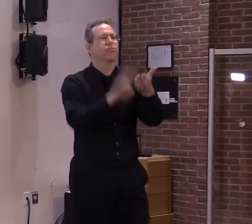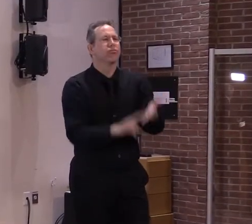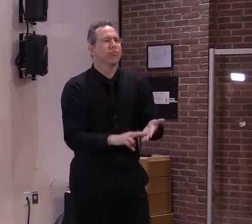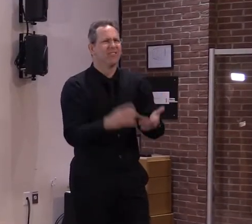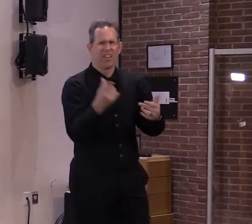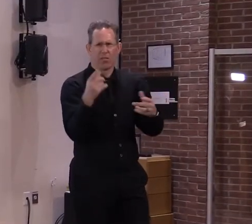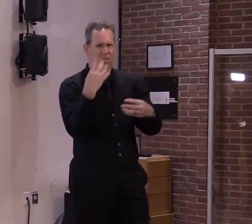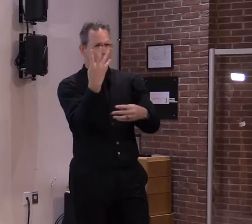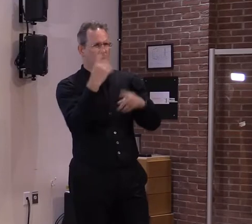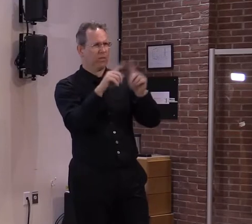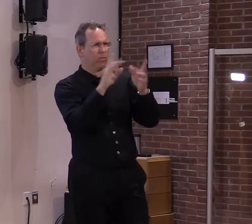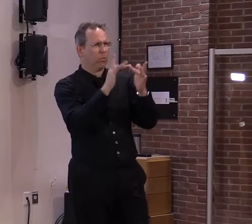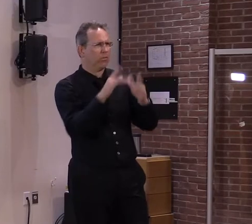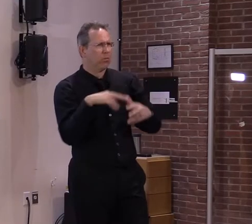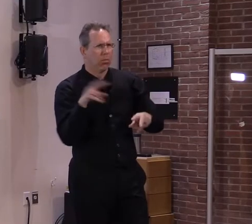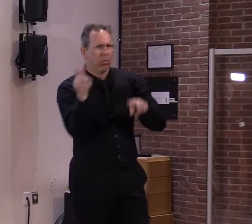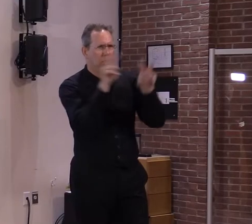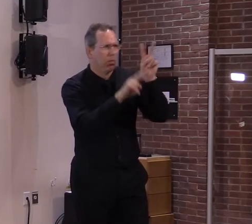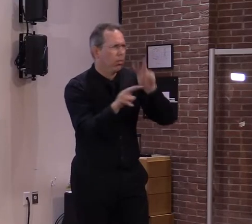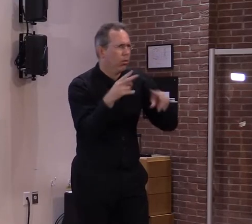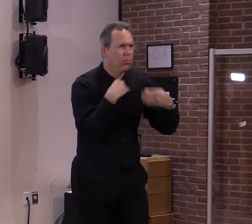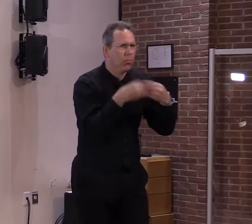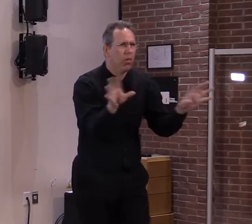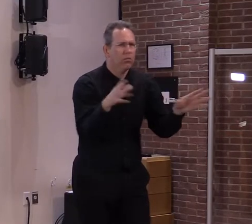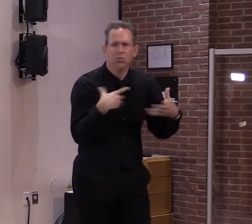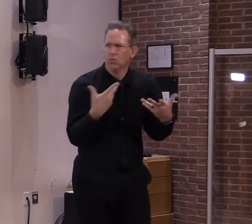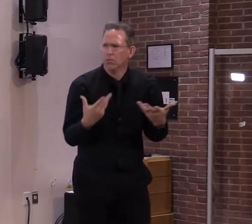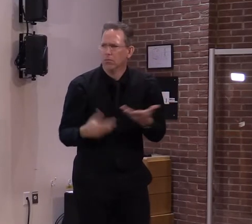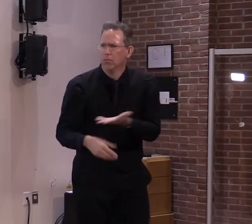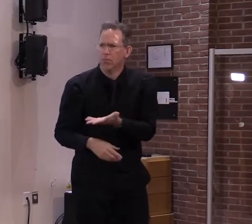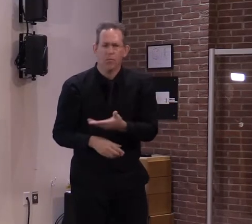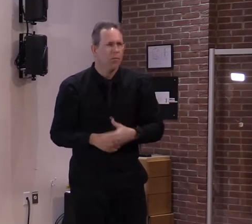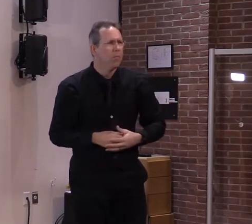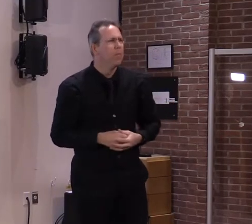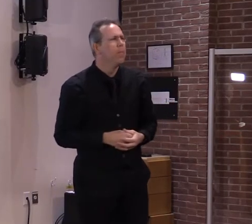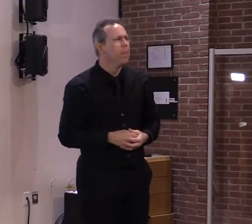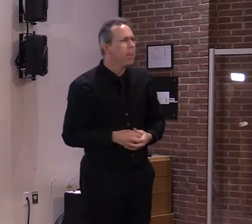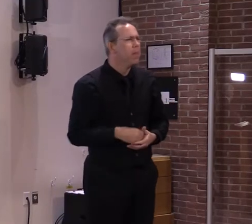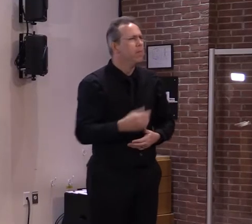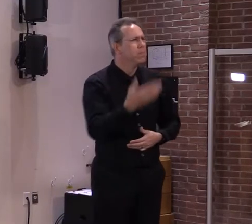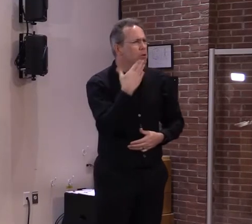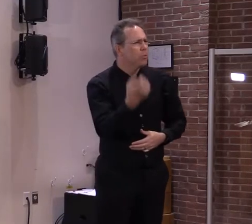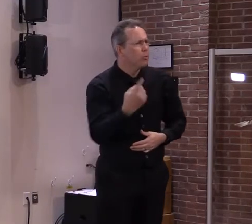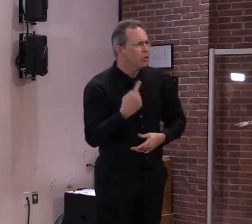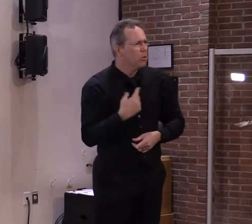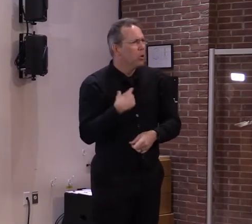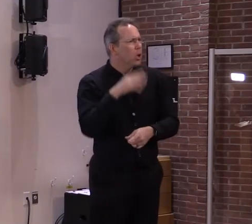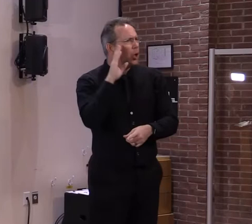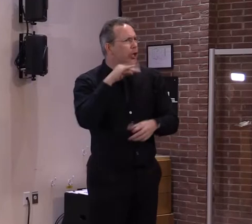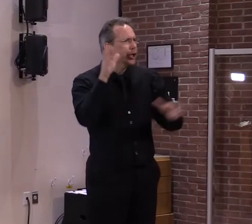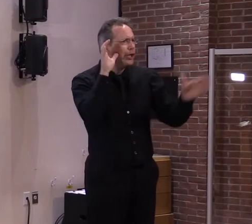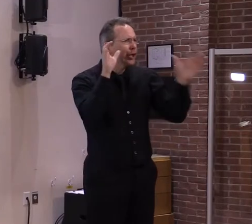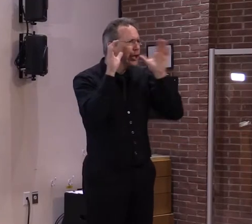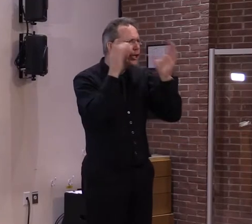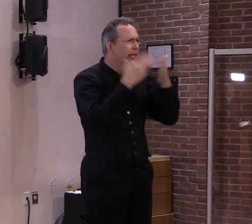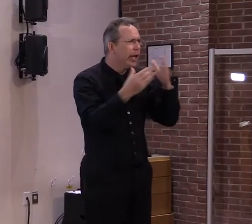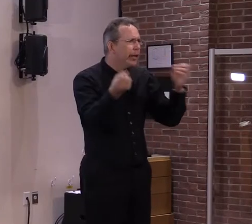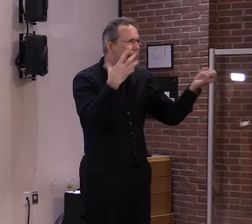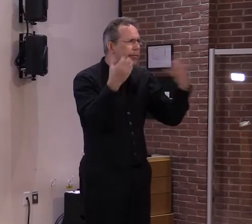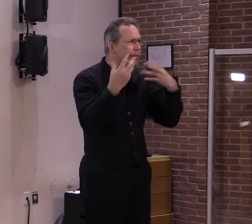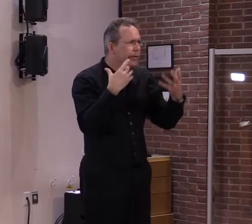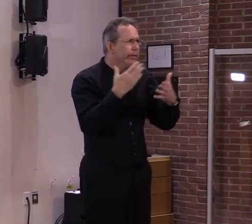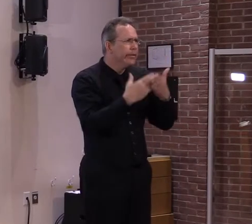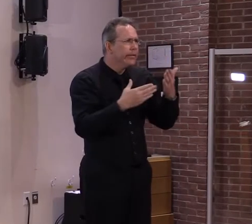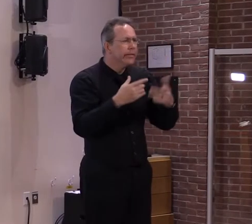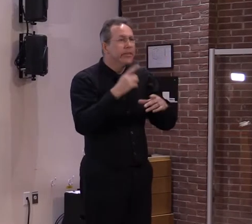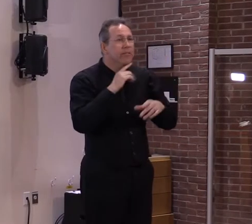and I understand that some Vermonters are frustrated with the various avenues